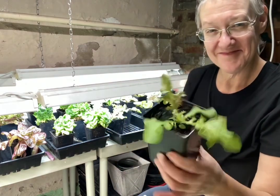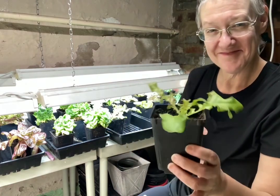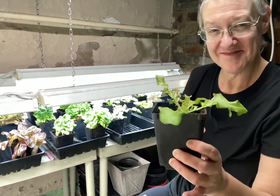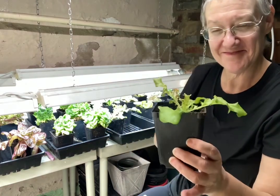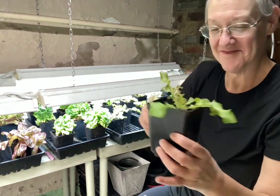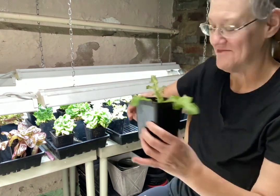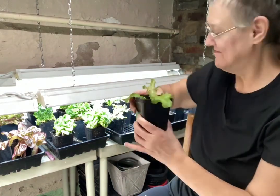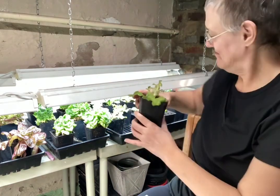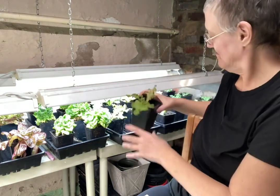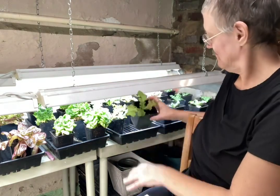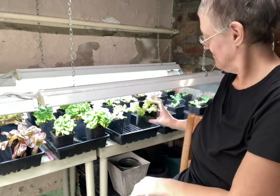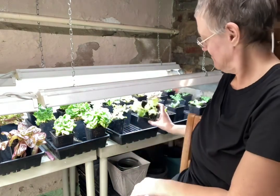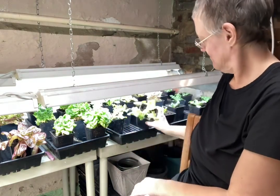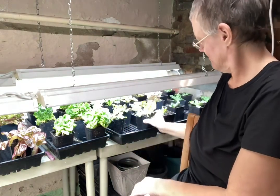Look at that.